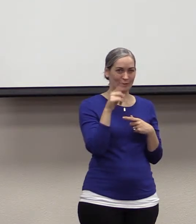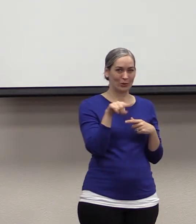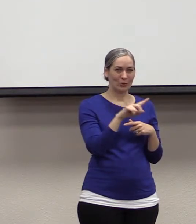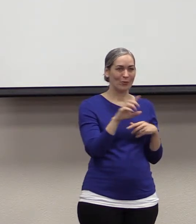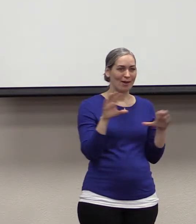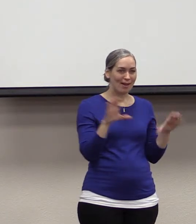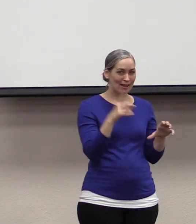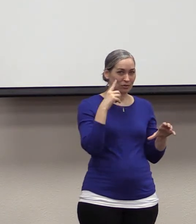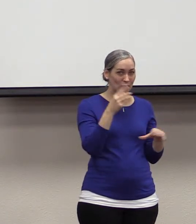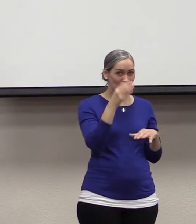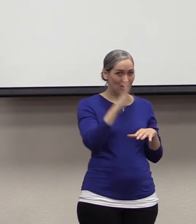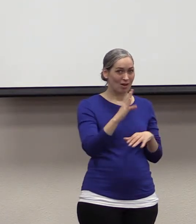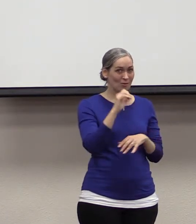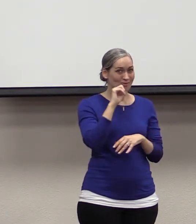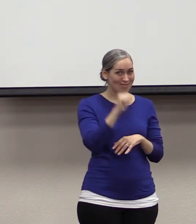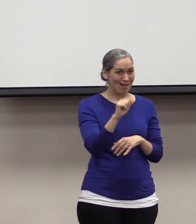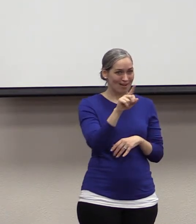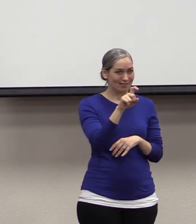God or won't you?